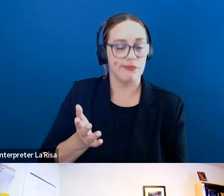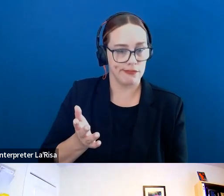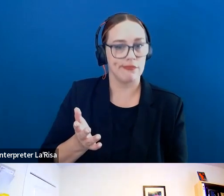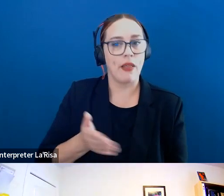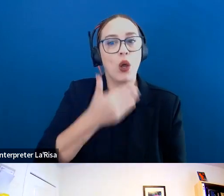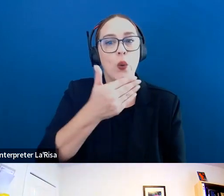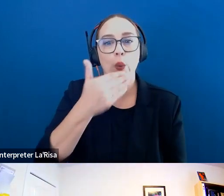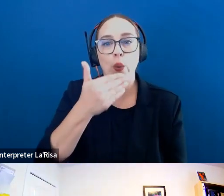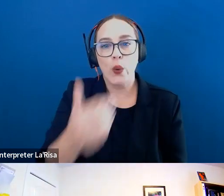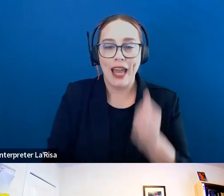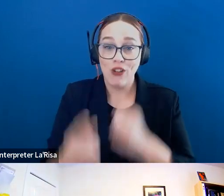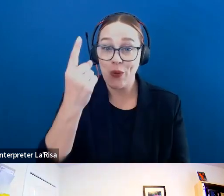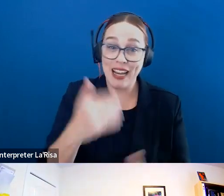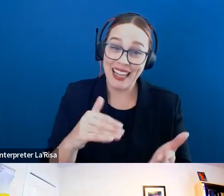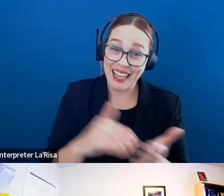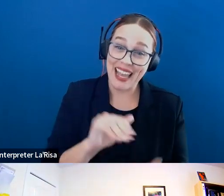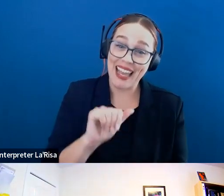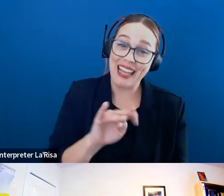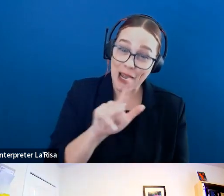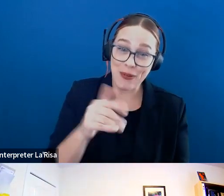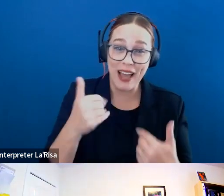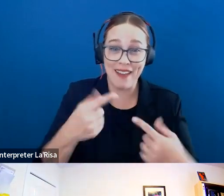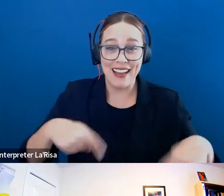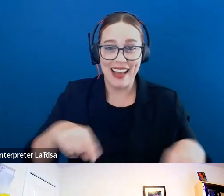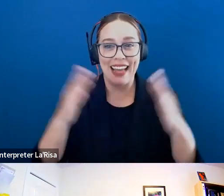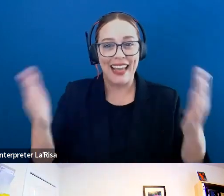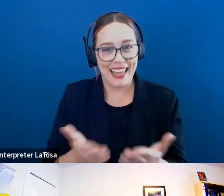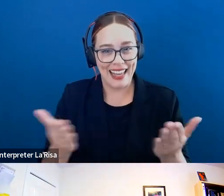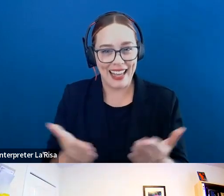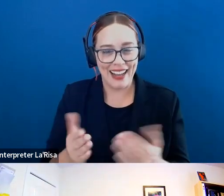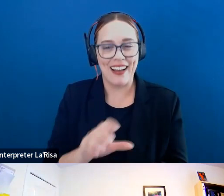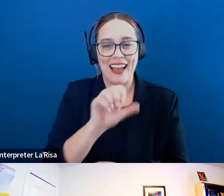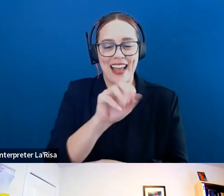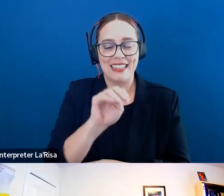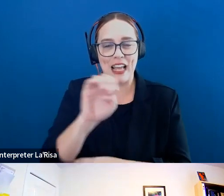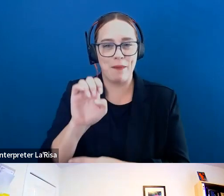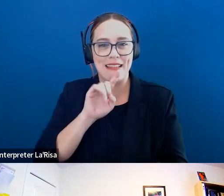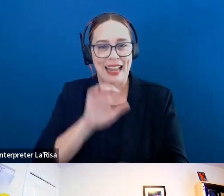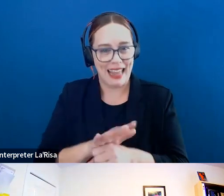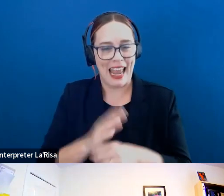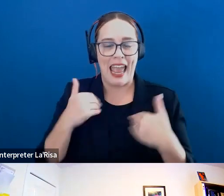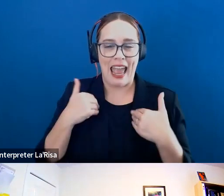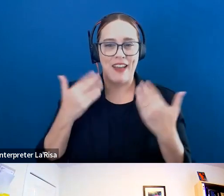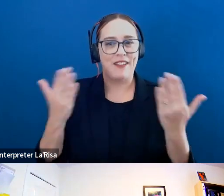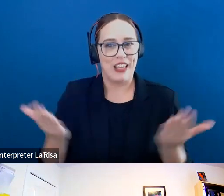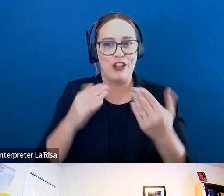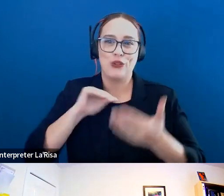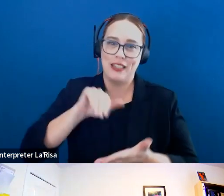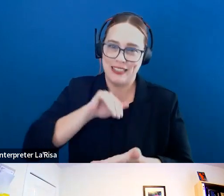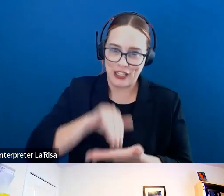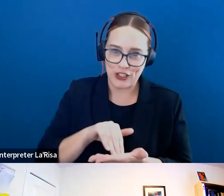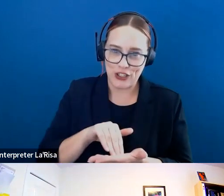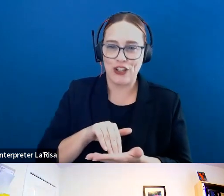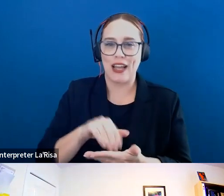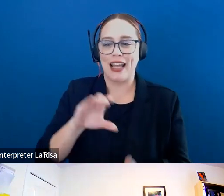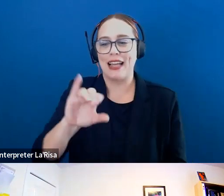you, everyone, again to April for having us here, to our SMEs, the dedication that our SMEs have to the center and to the